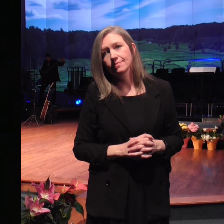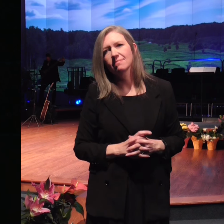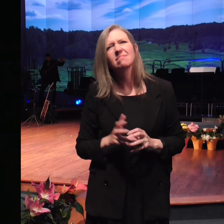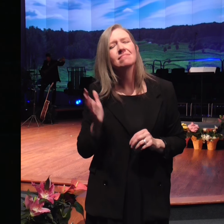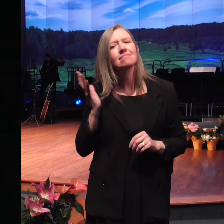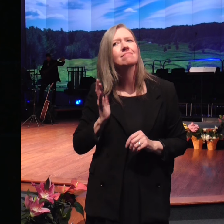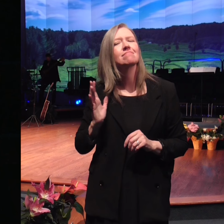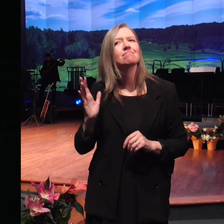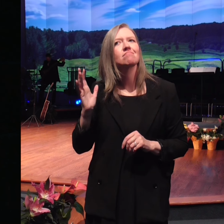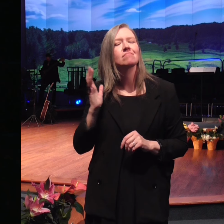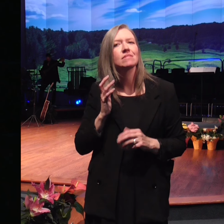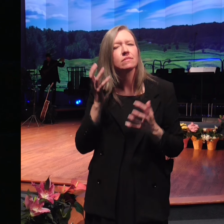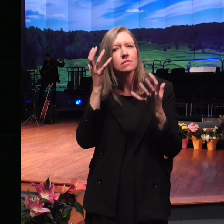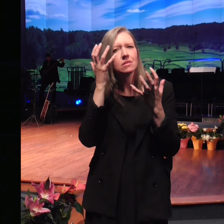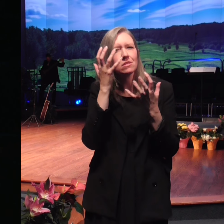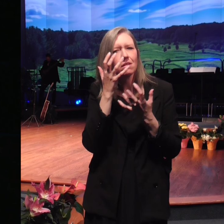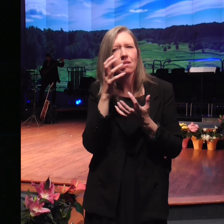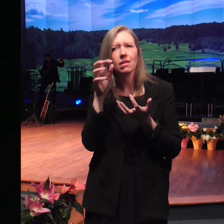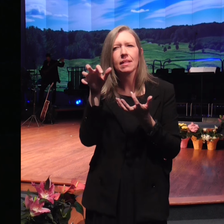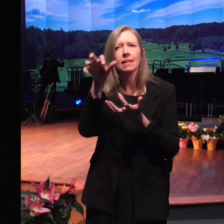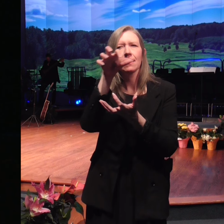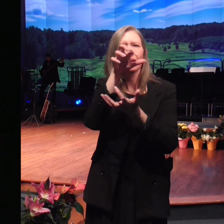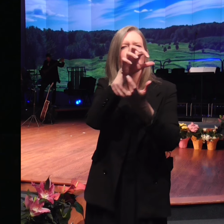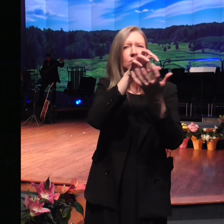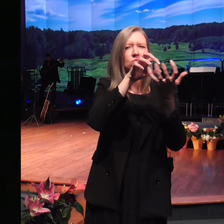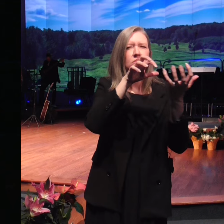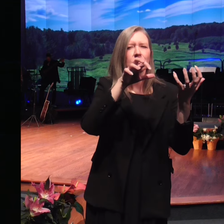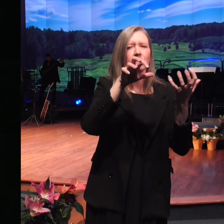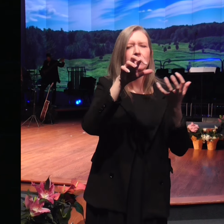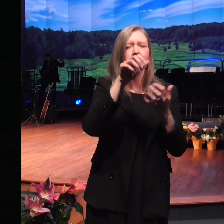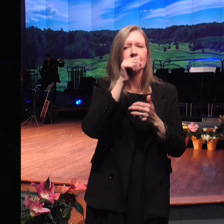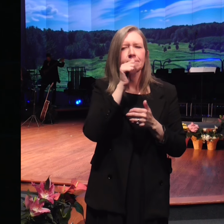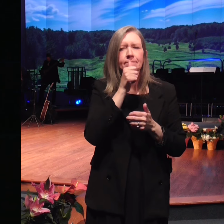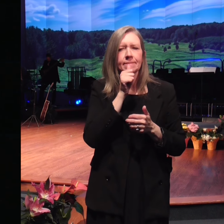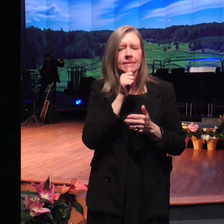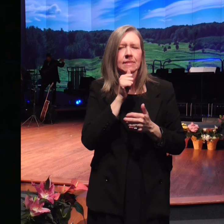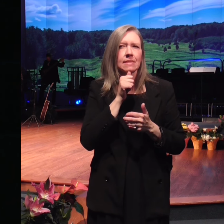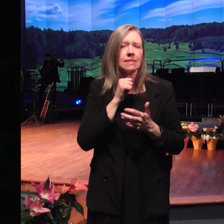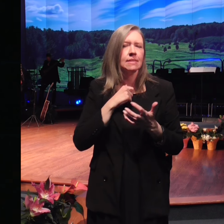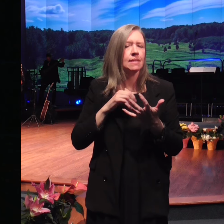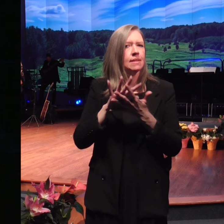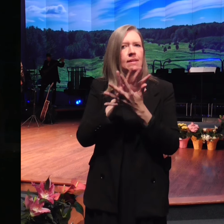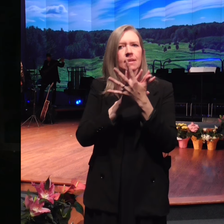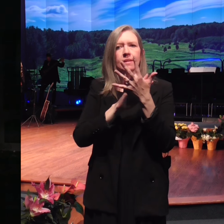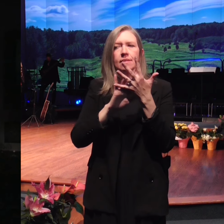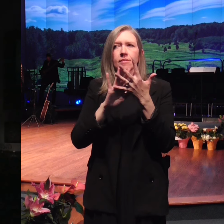Gone are the dark clouds that had me blind.